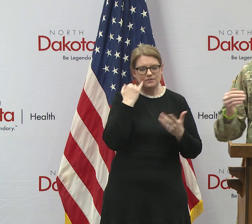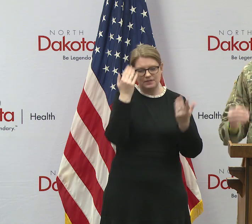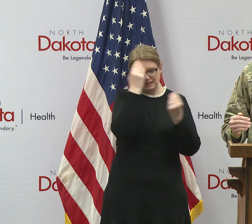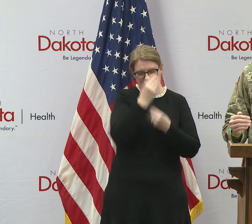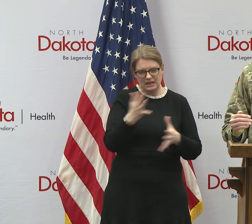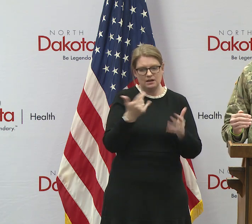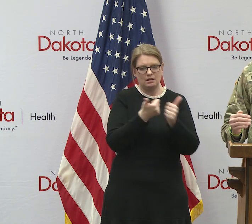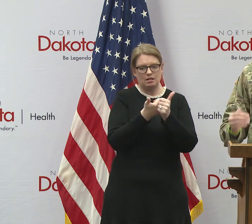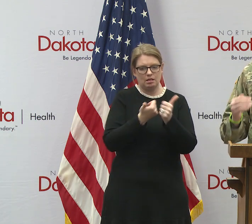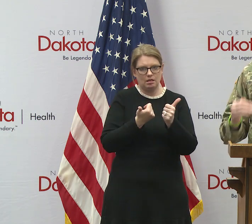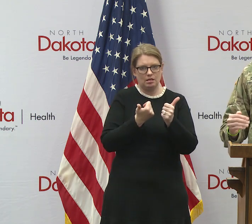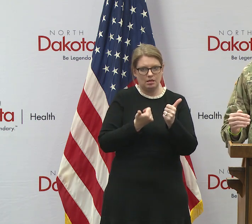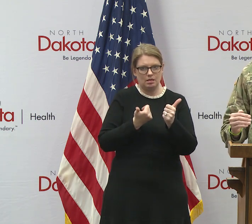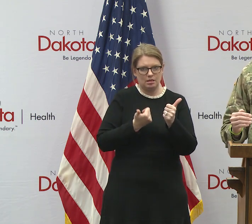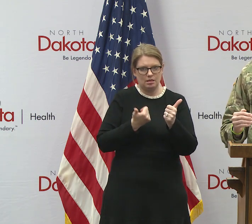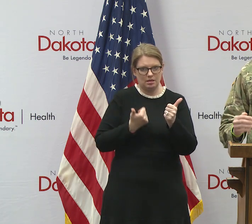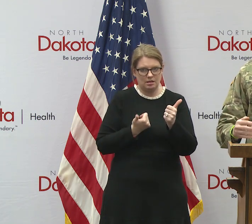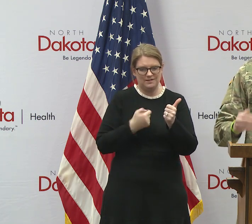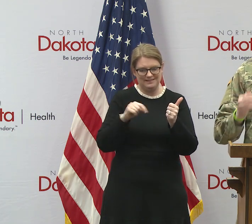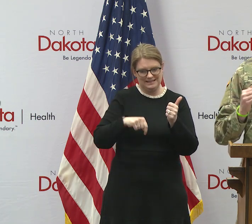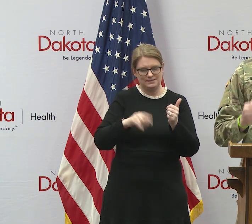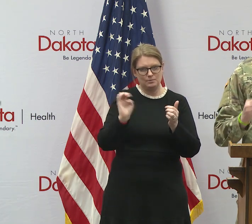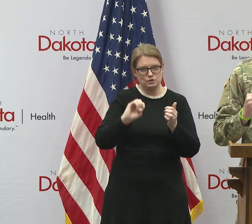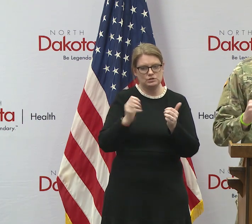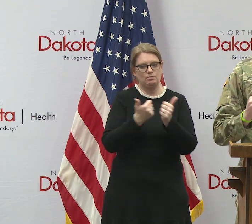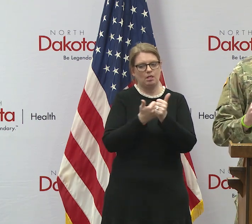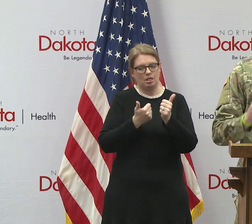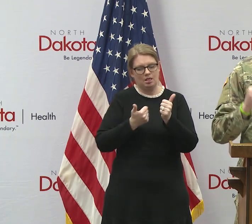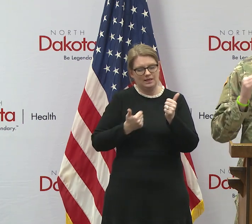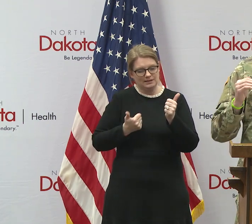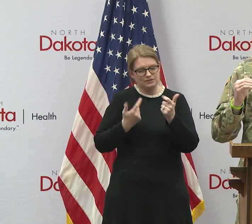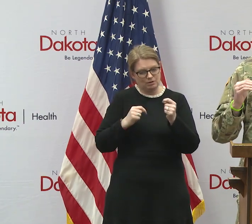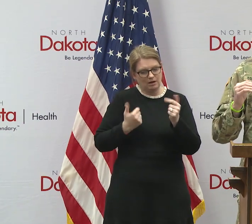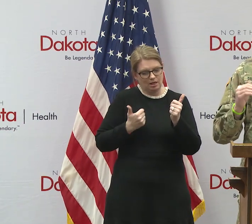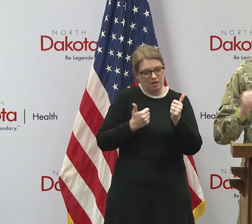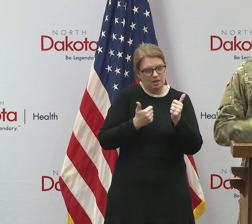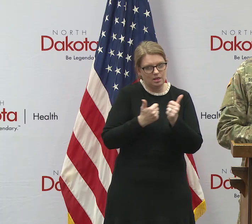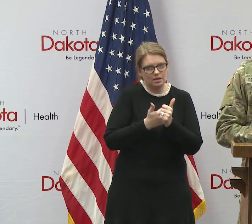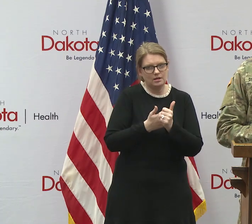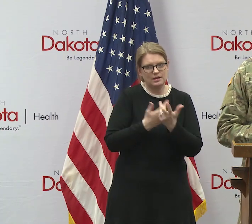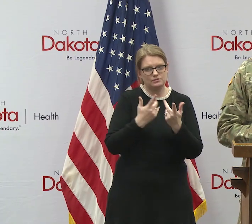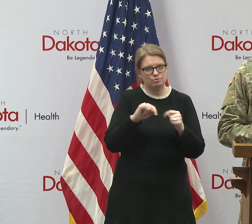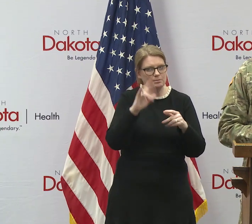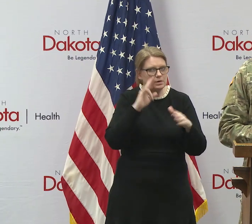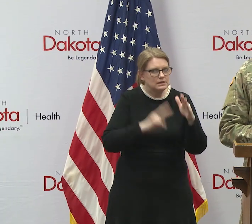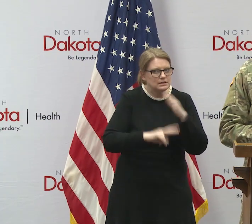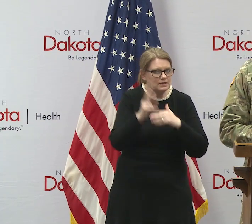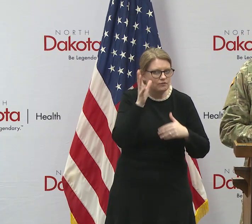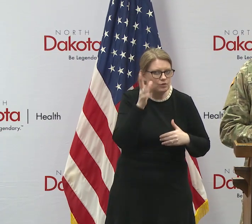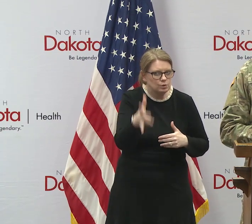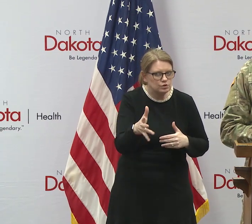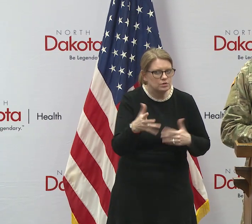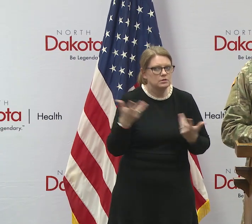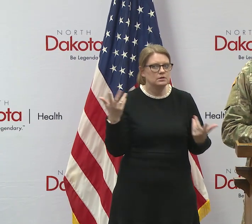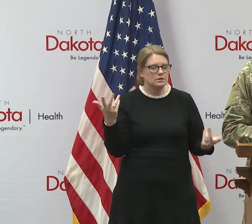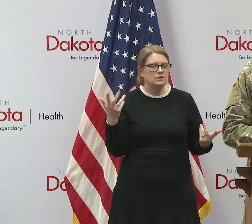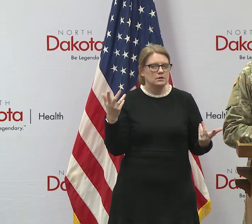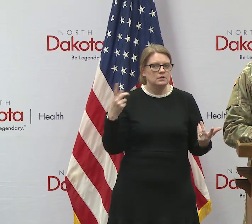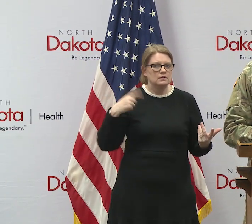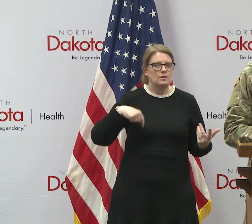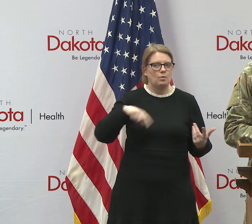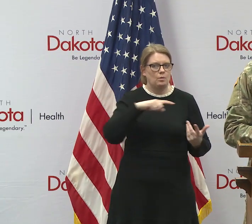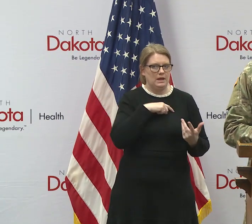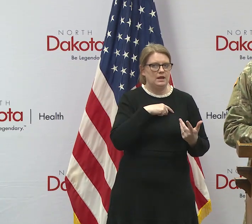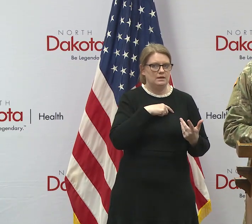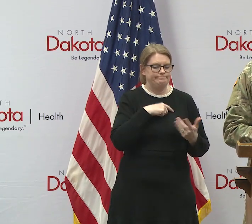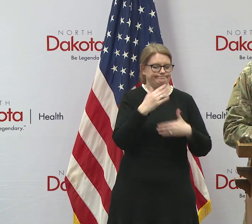That's the nature of the emergency we're in. So we have to do our best to see the future and make sure that we can get